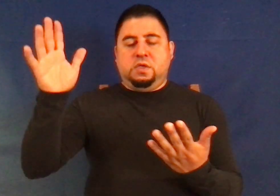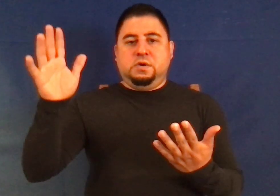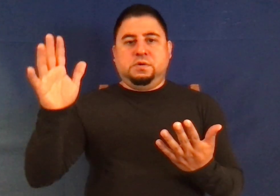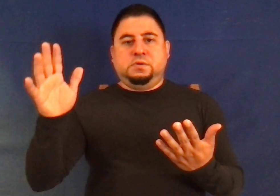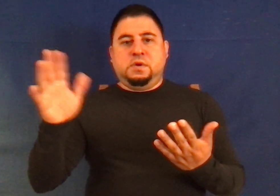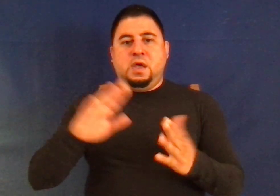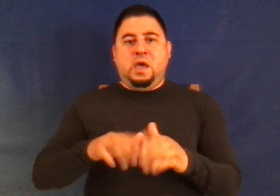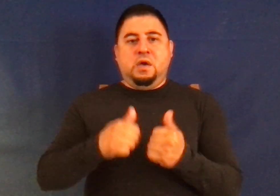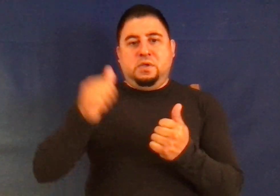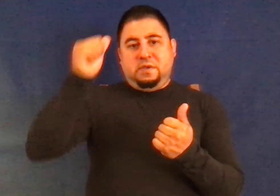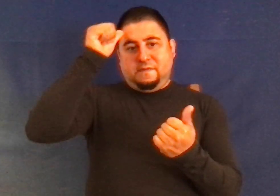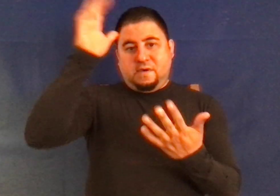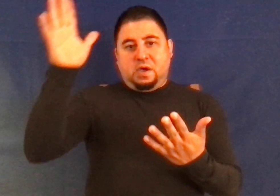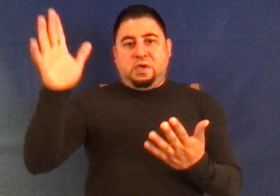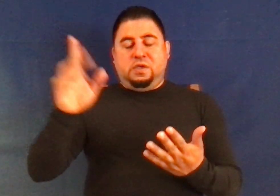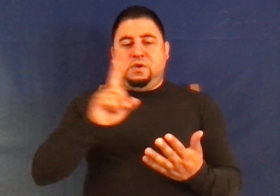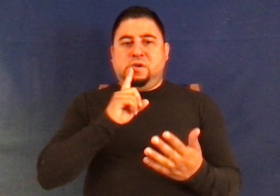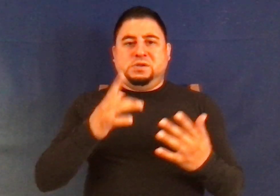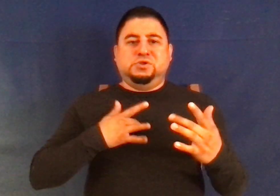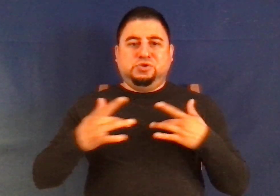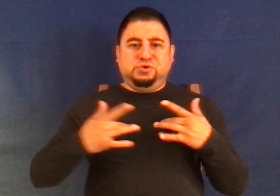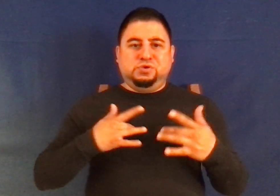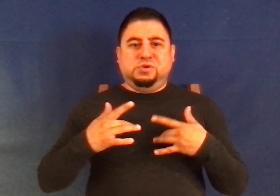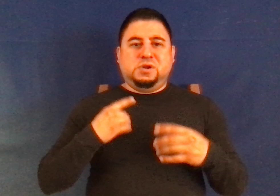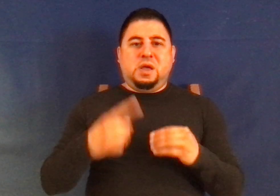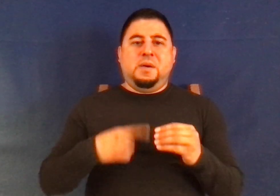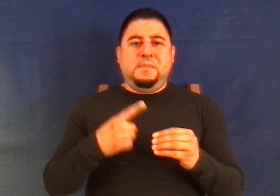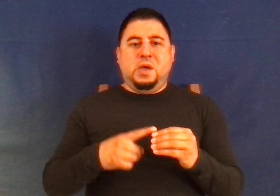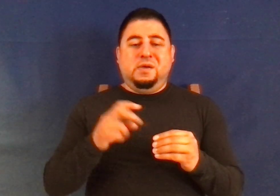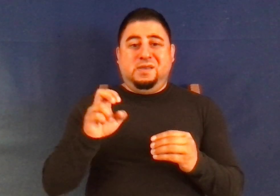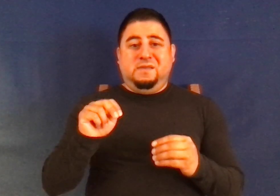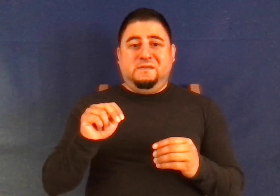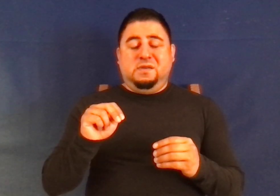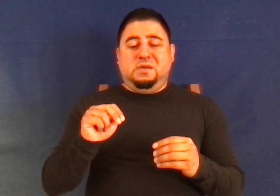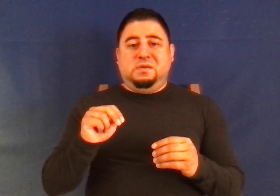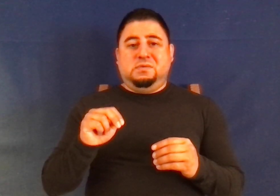the Father is concerned about even the little ones.